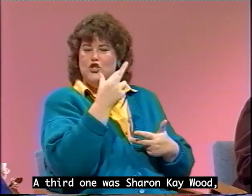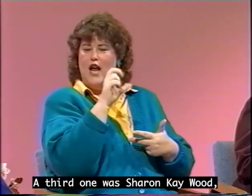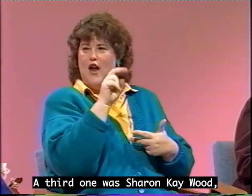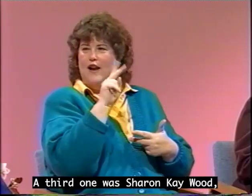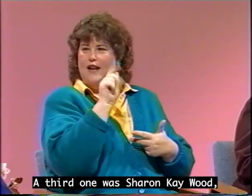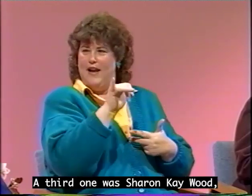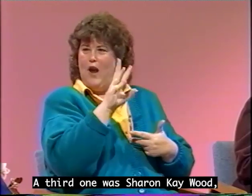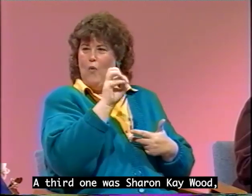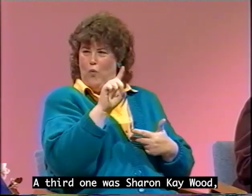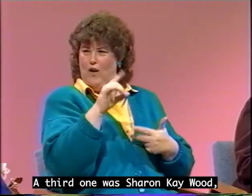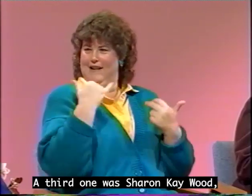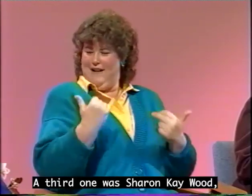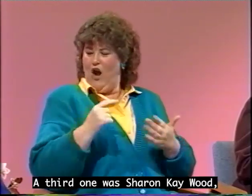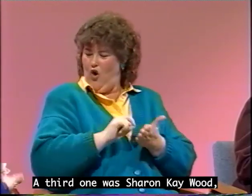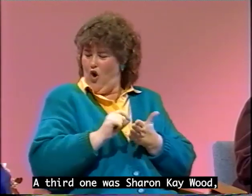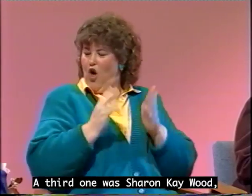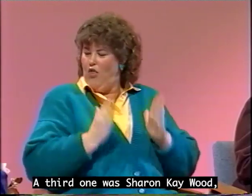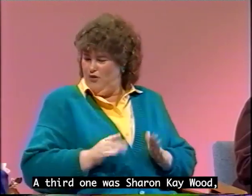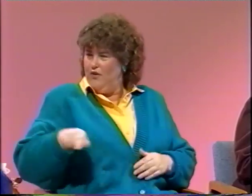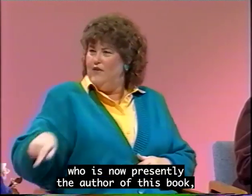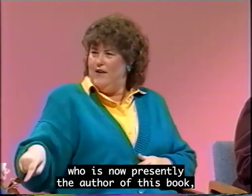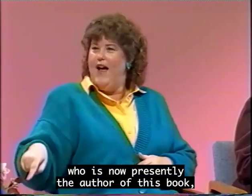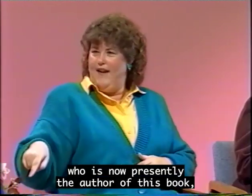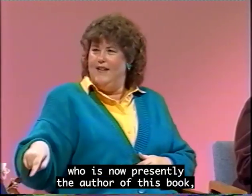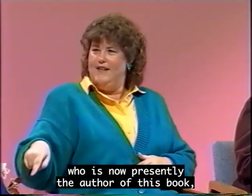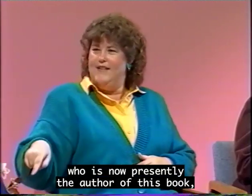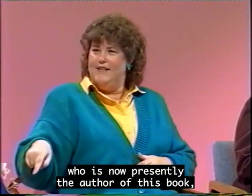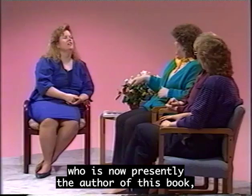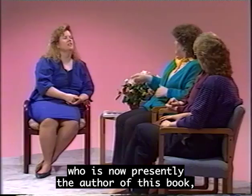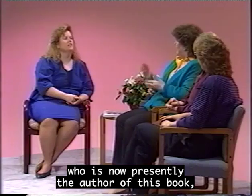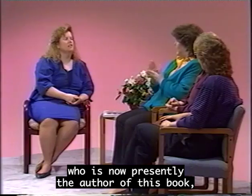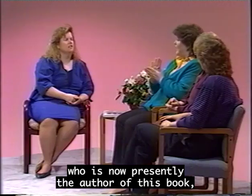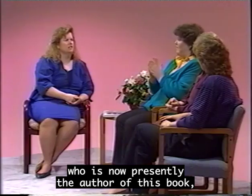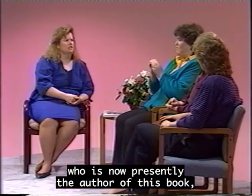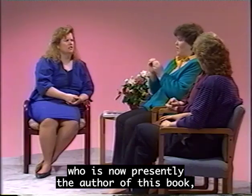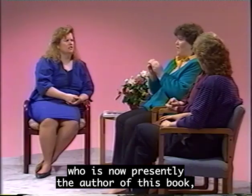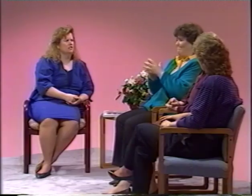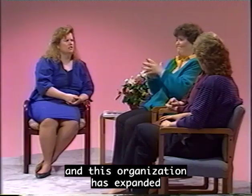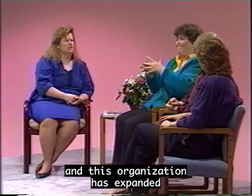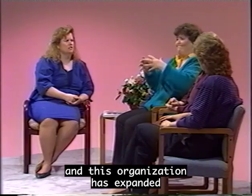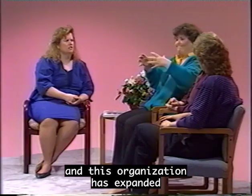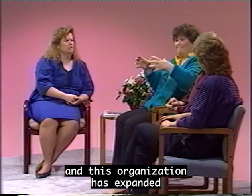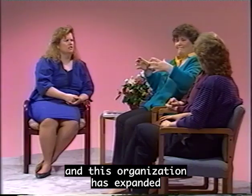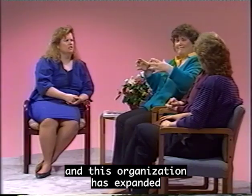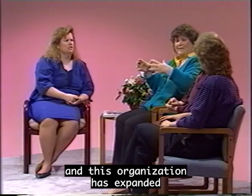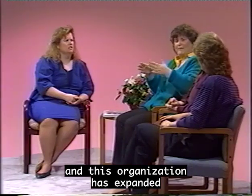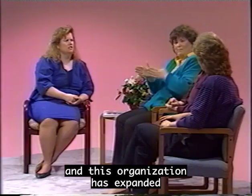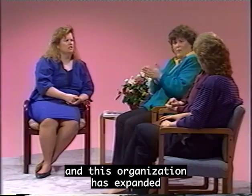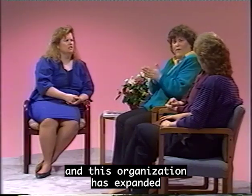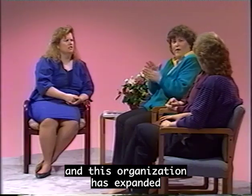third one was Sharon K. Wood, who is now presently the author of this book. And this organization